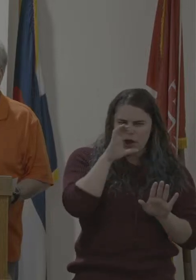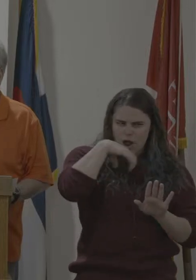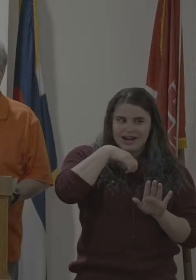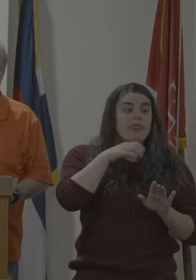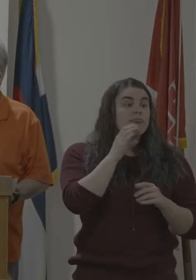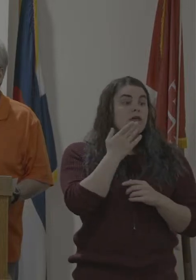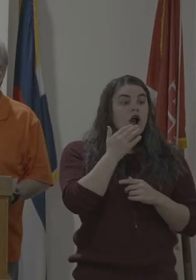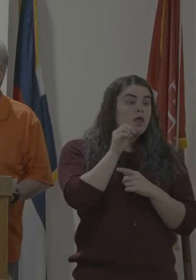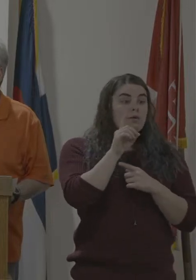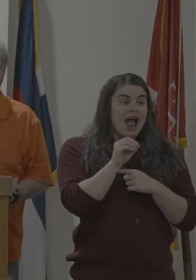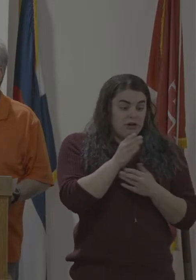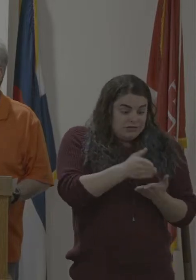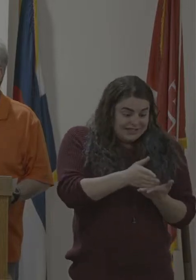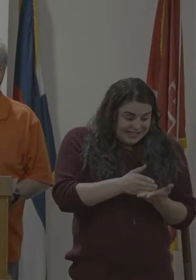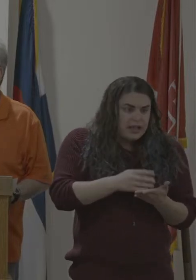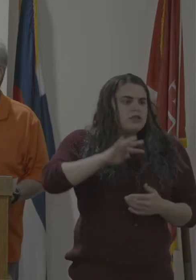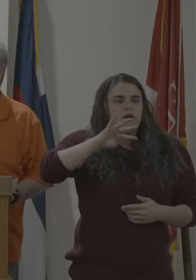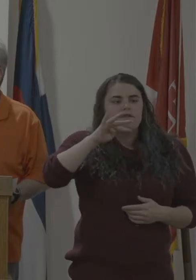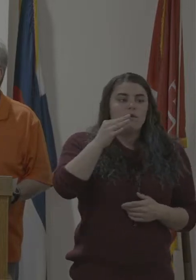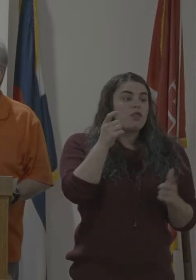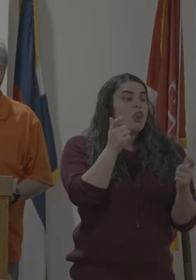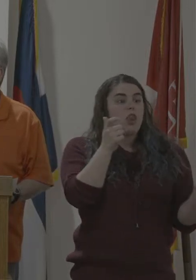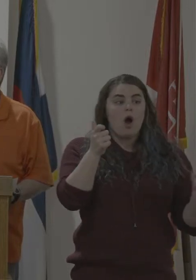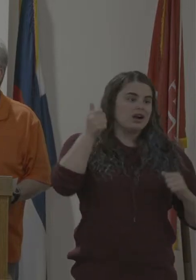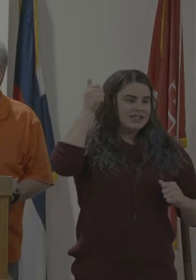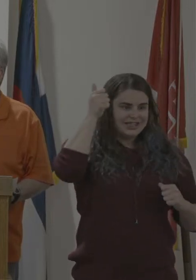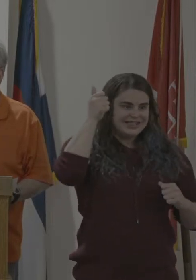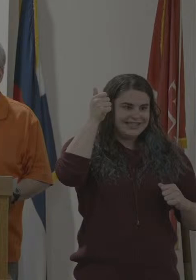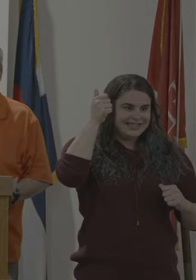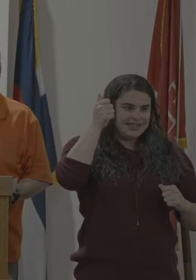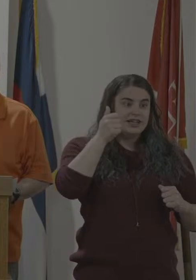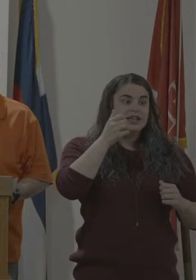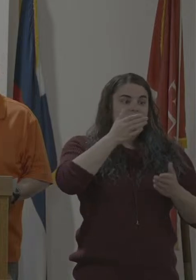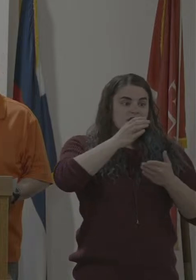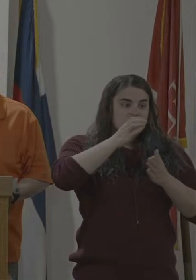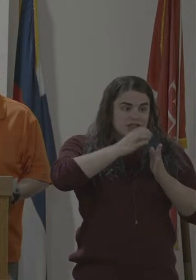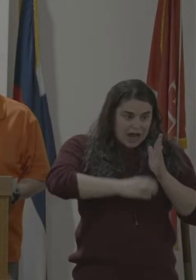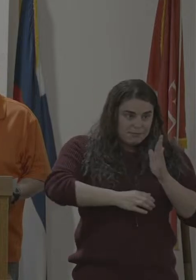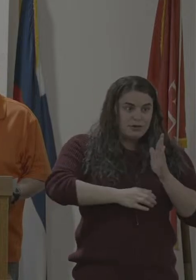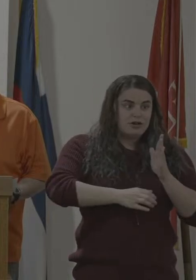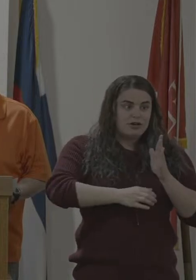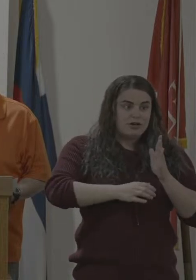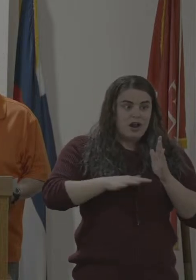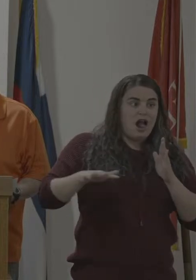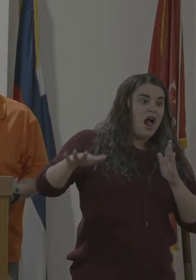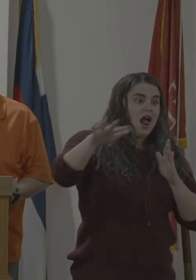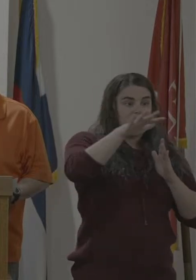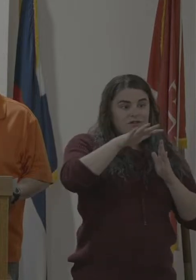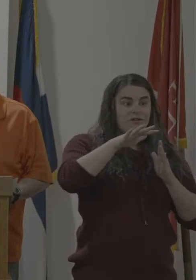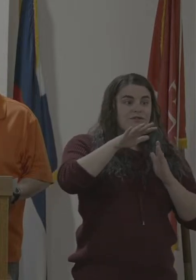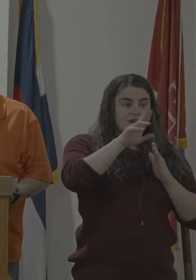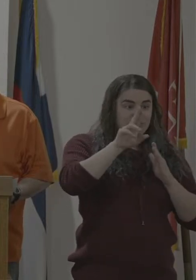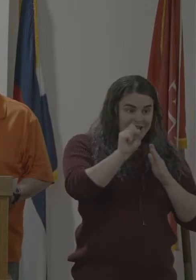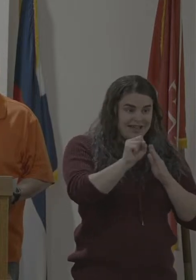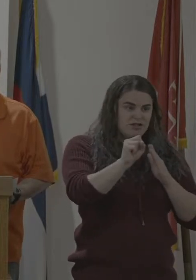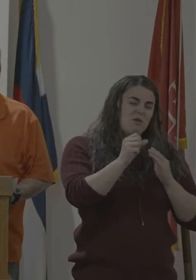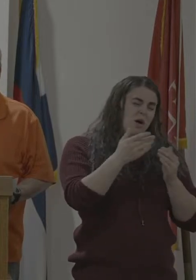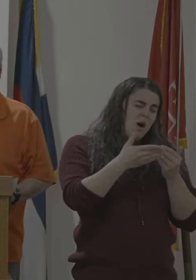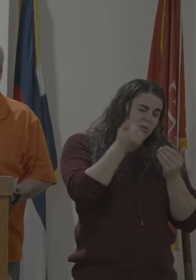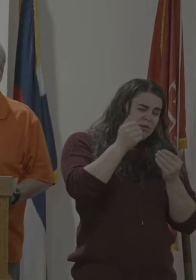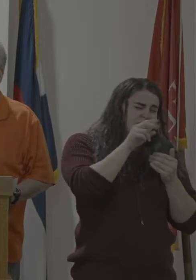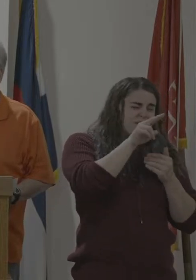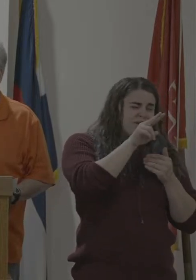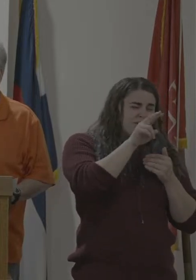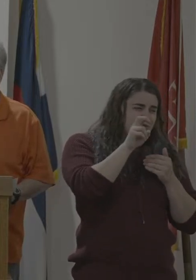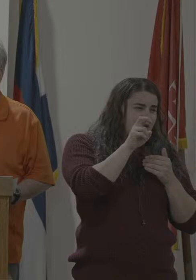chapter is the fourth largest chapter in the nation with close to 125 members. So we're a little